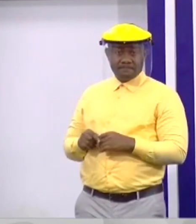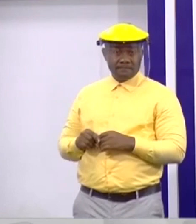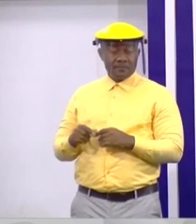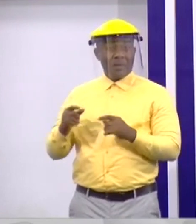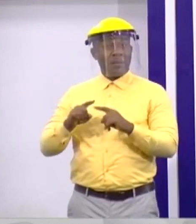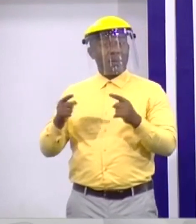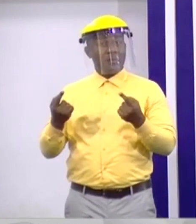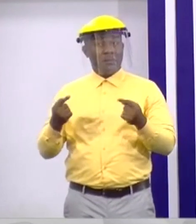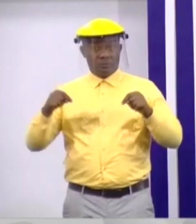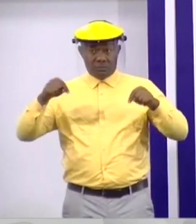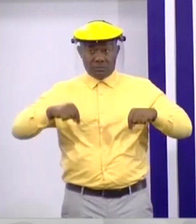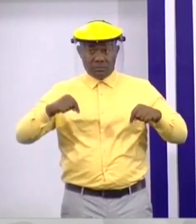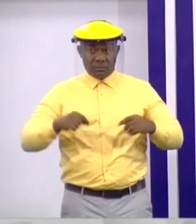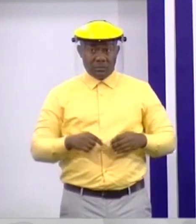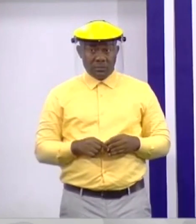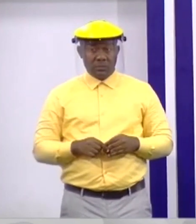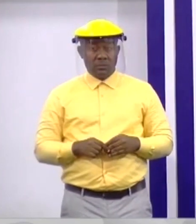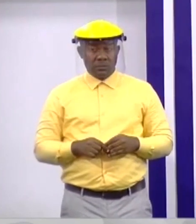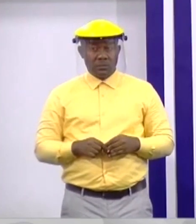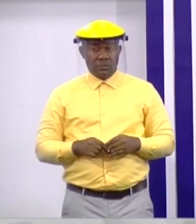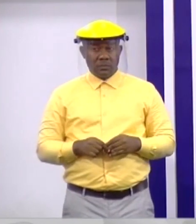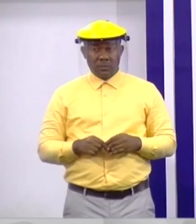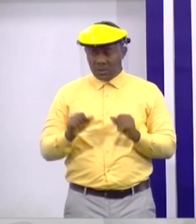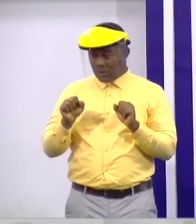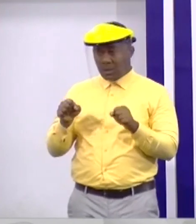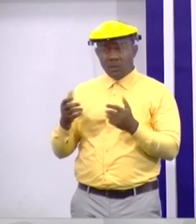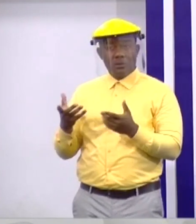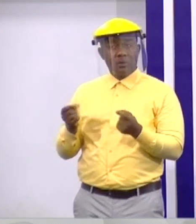those who cannot self-isolate will be moved to an identified